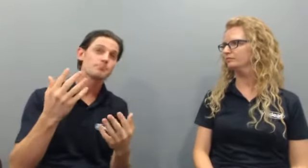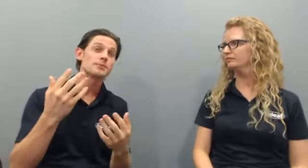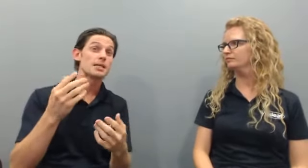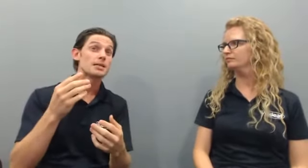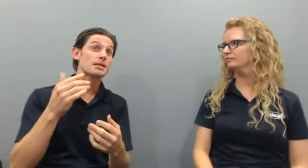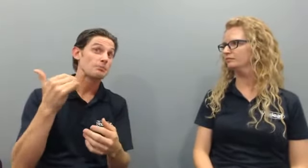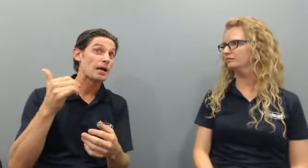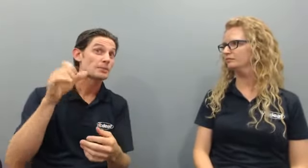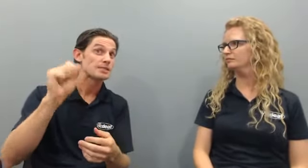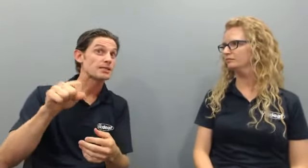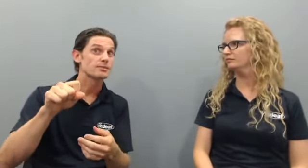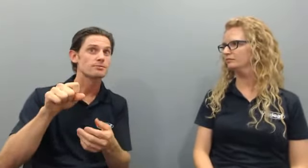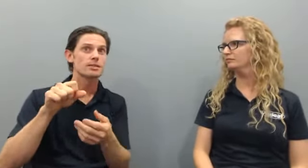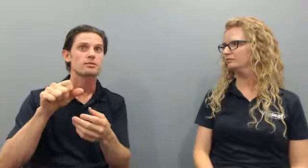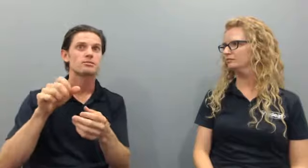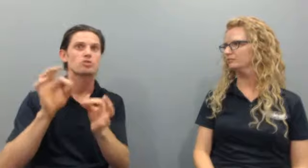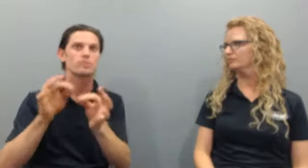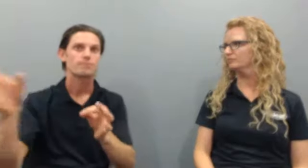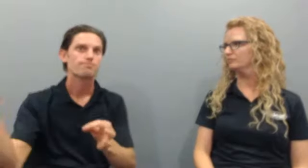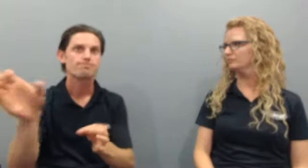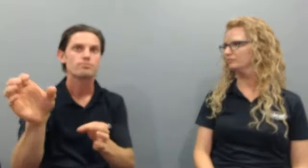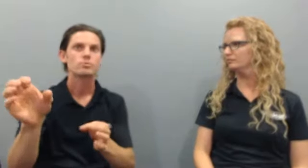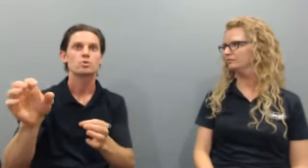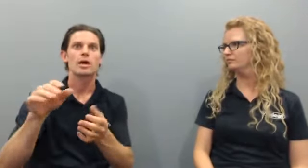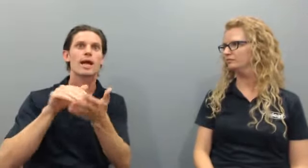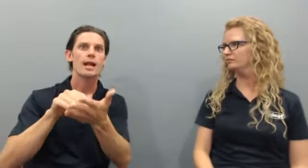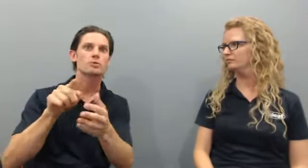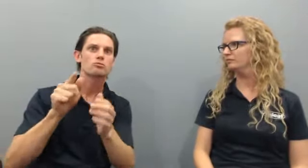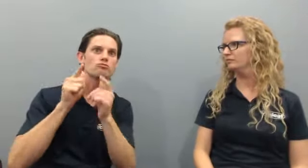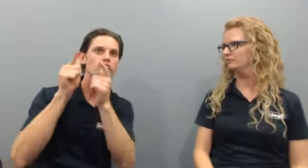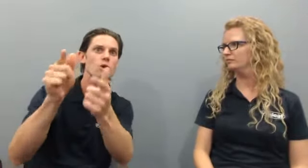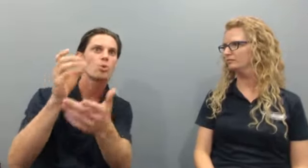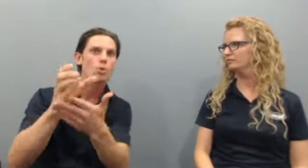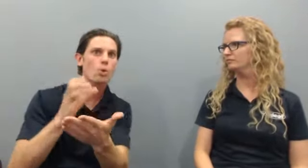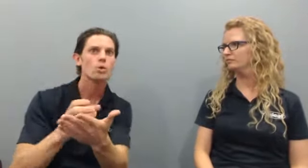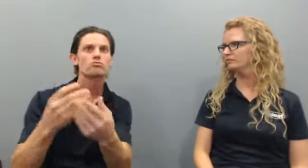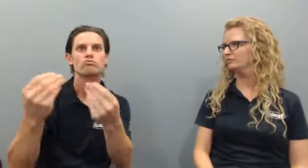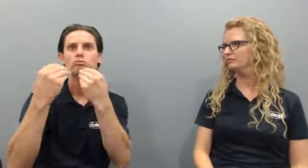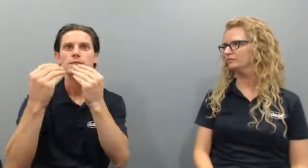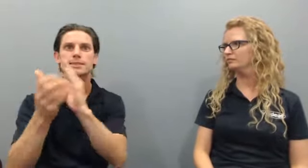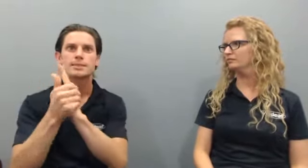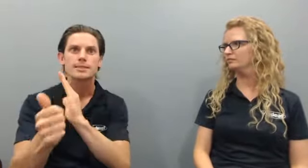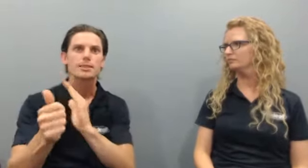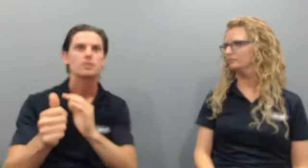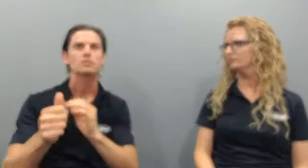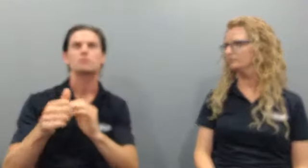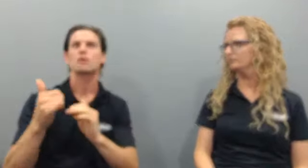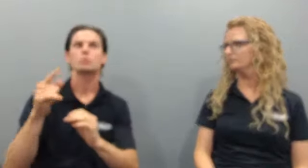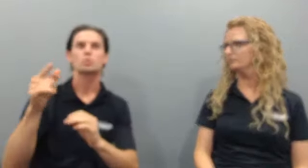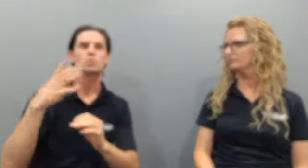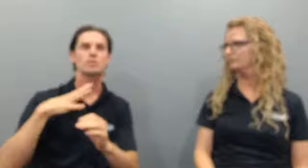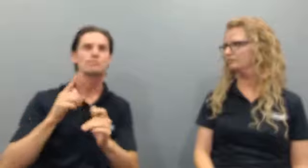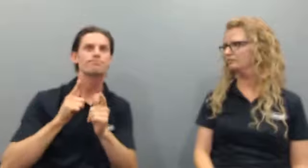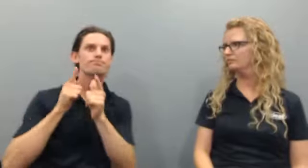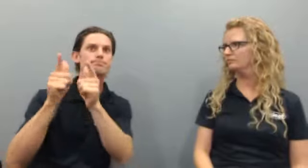business, you potentially can get interpreters in place to help you if you're going to a training course or a skill